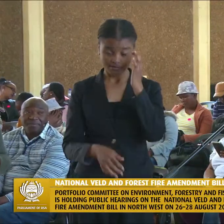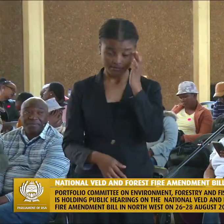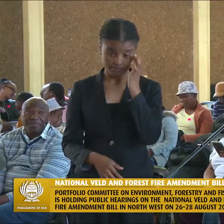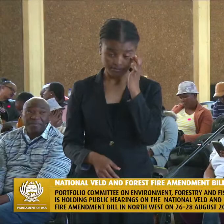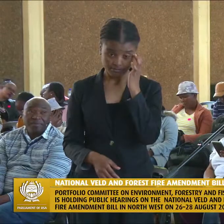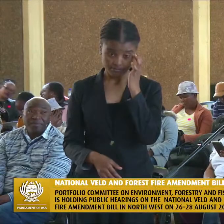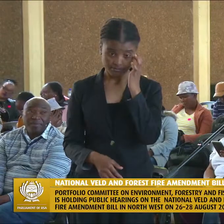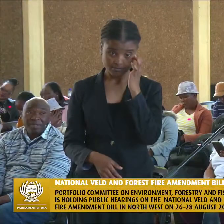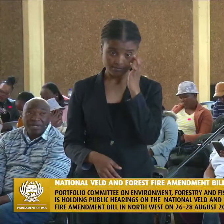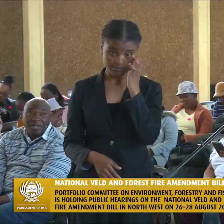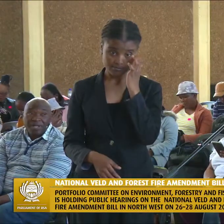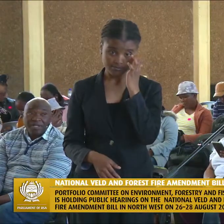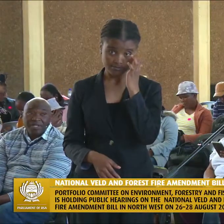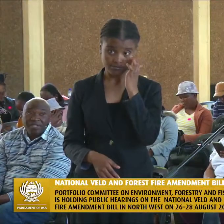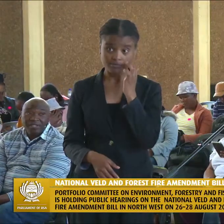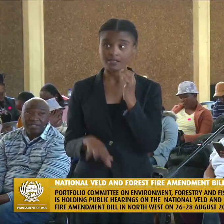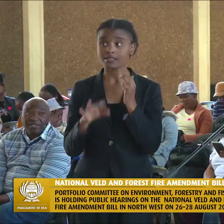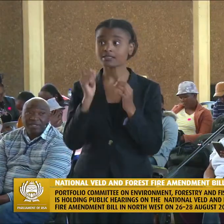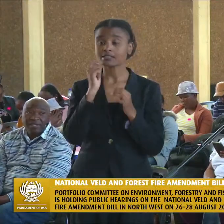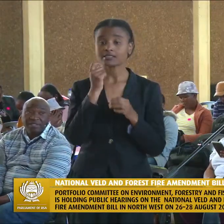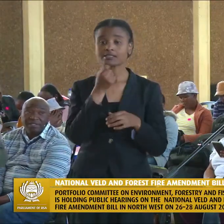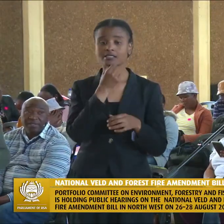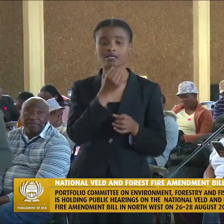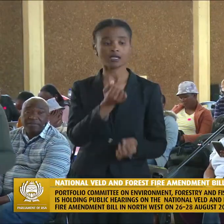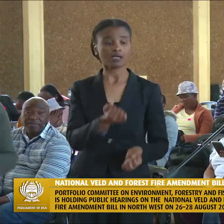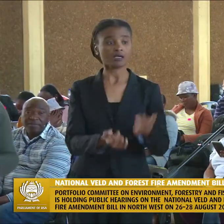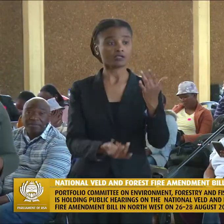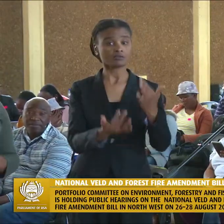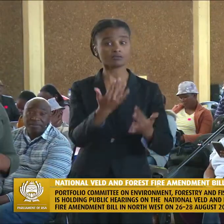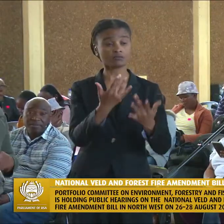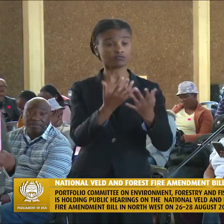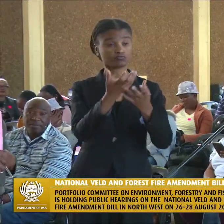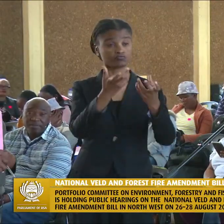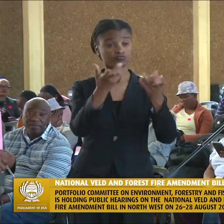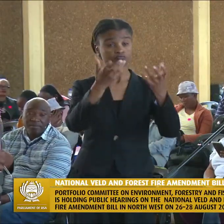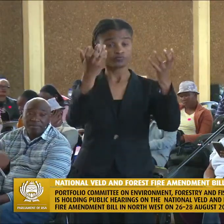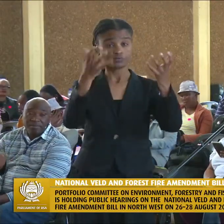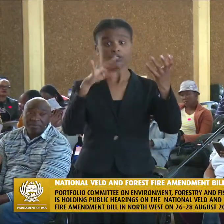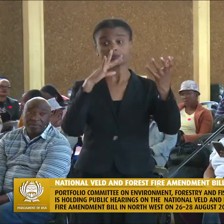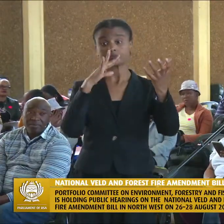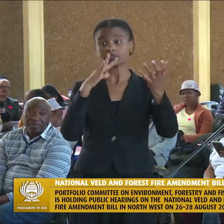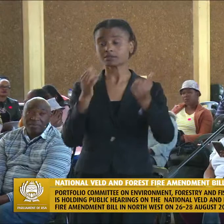smoke no service deliveries no smoke